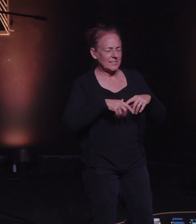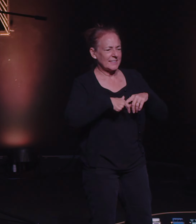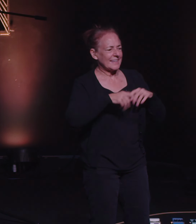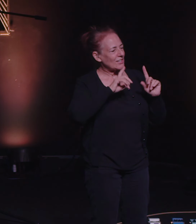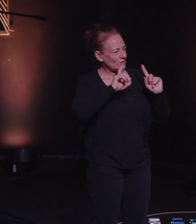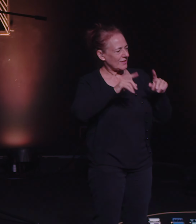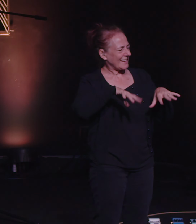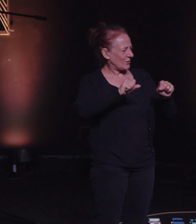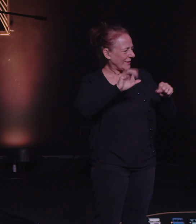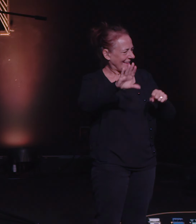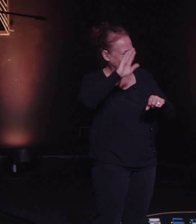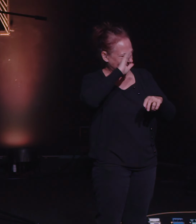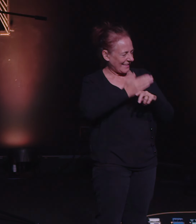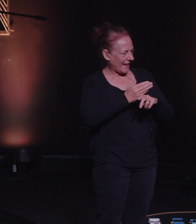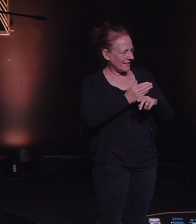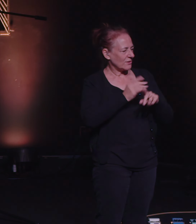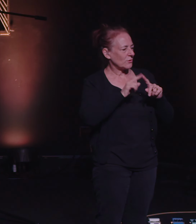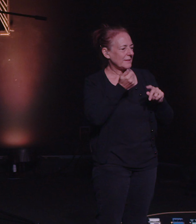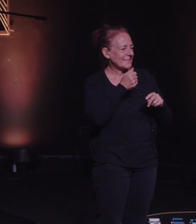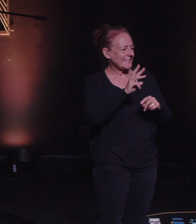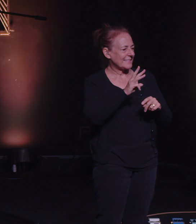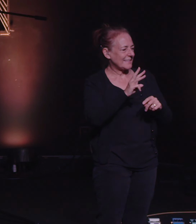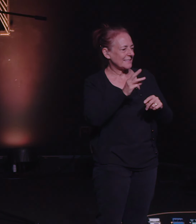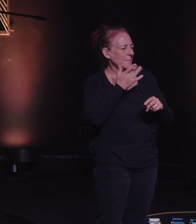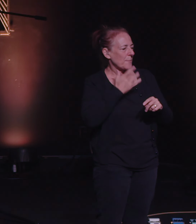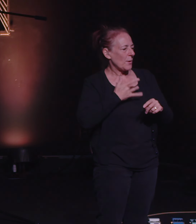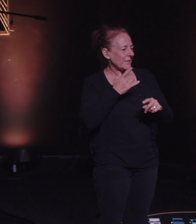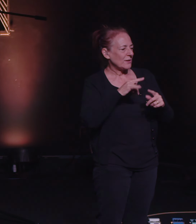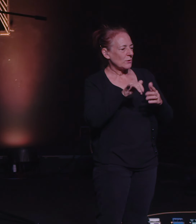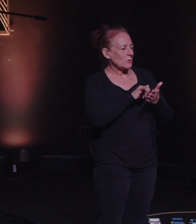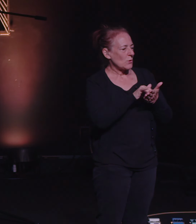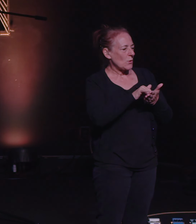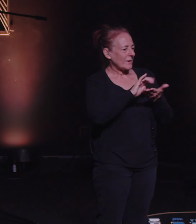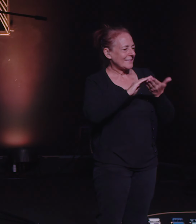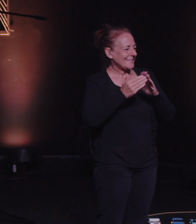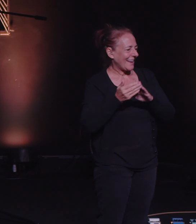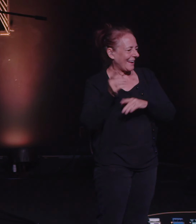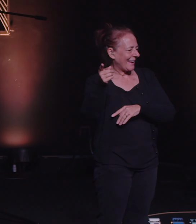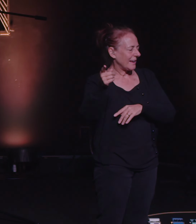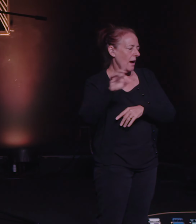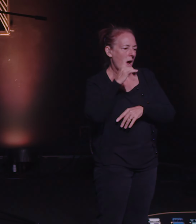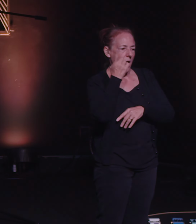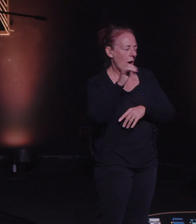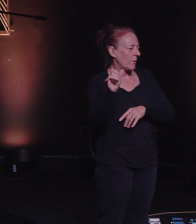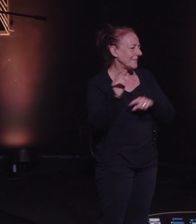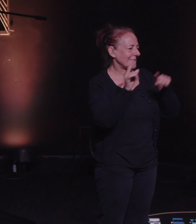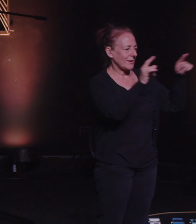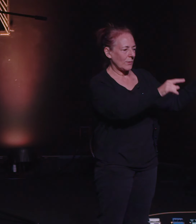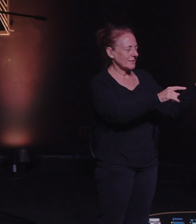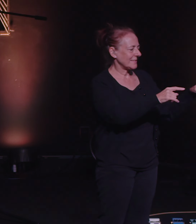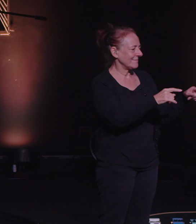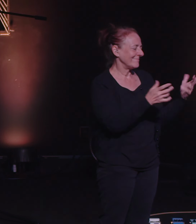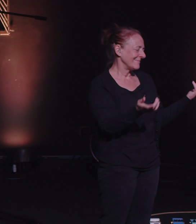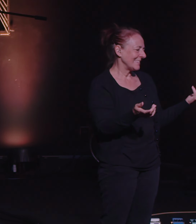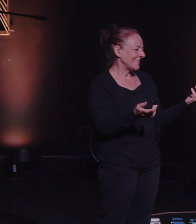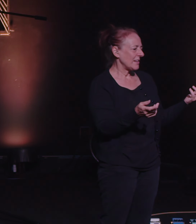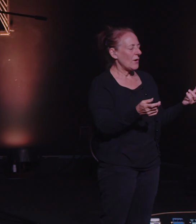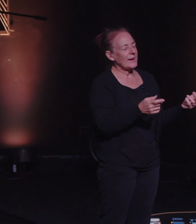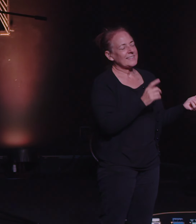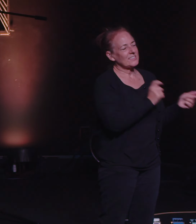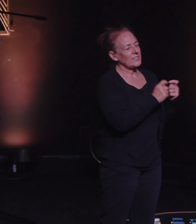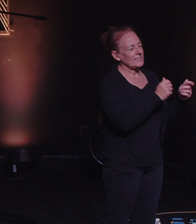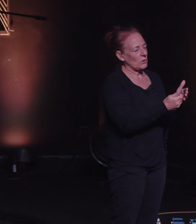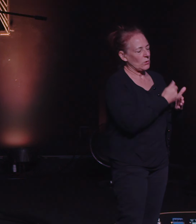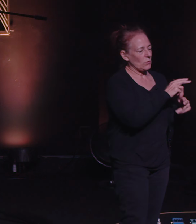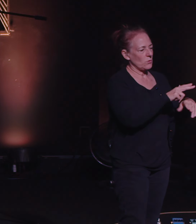son, Owen, for his 16th birthday to New York City. So this his week. And he always takes his kid on his 16th birthday. So anyway, he's adjusting to some